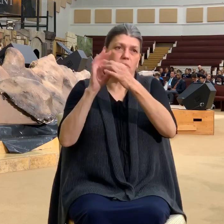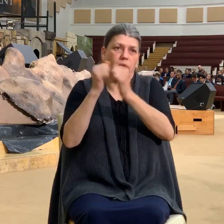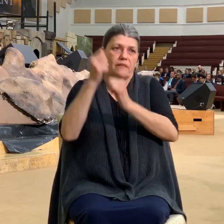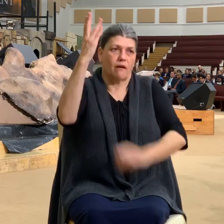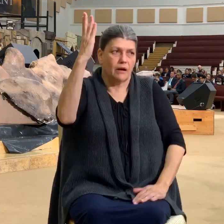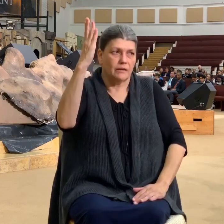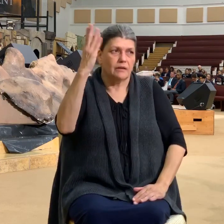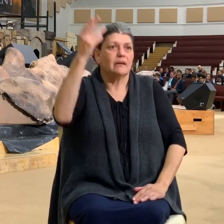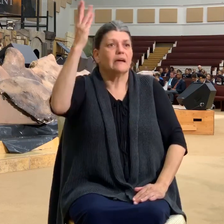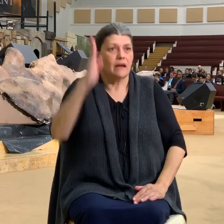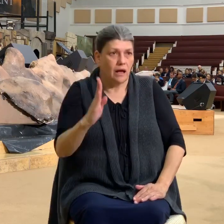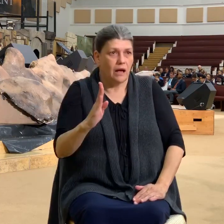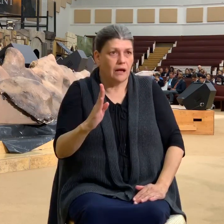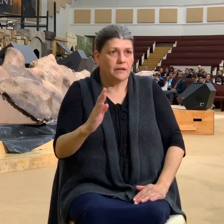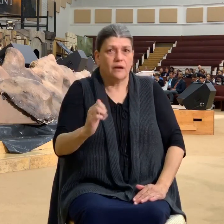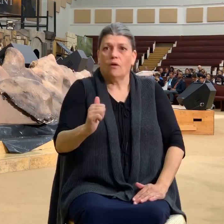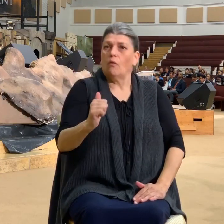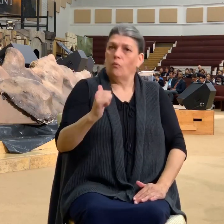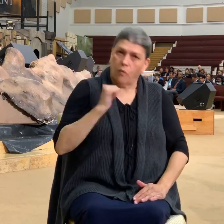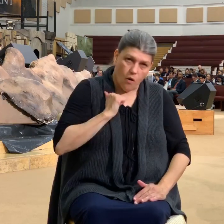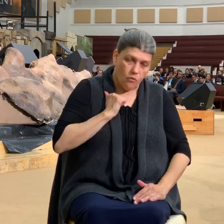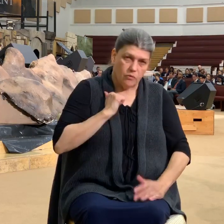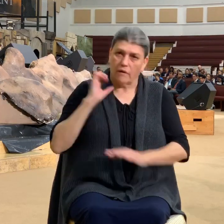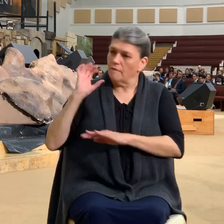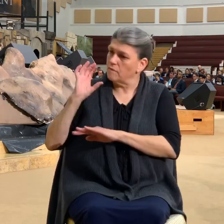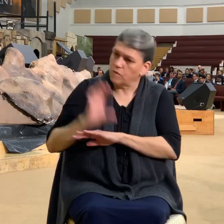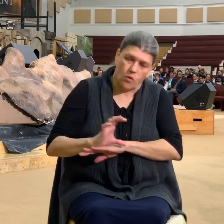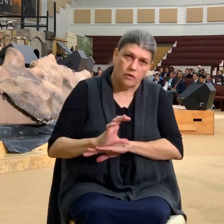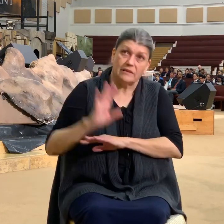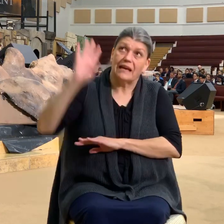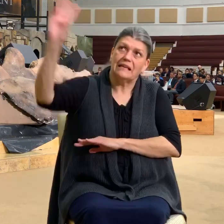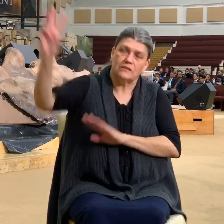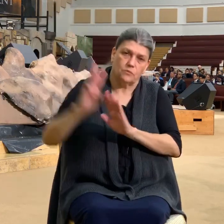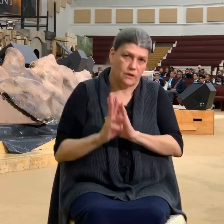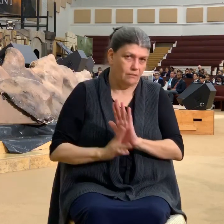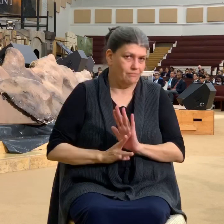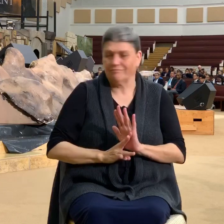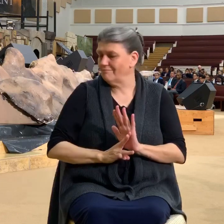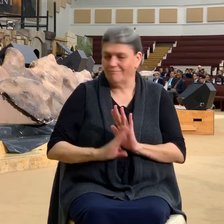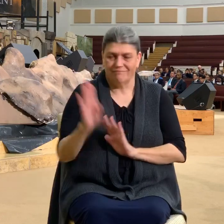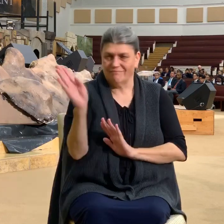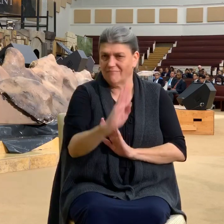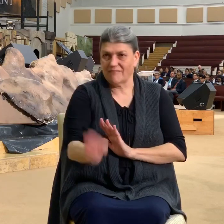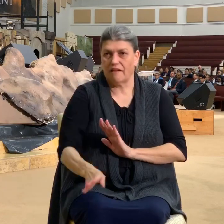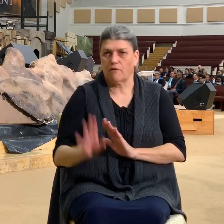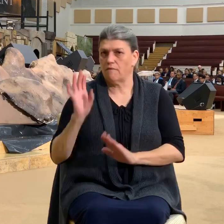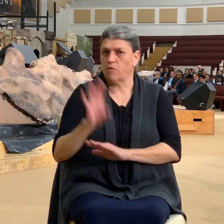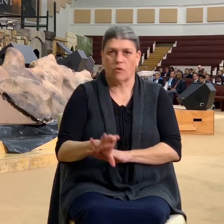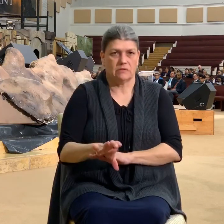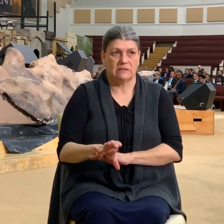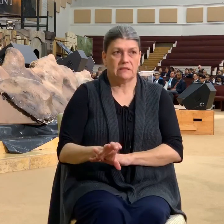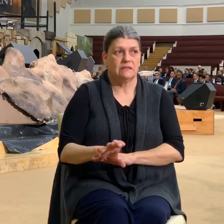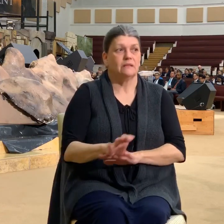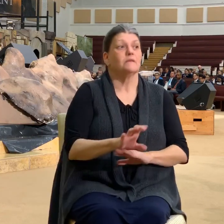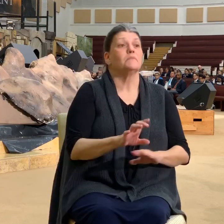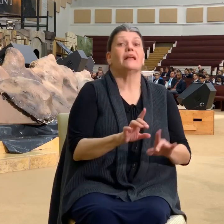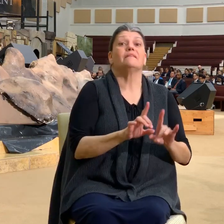God will not force his will on anyone. At the same time,